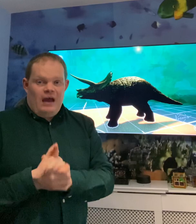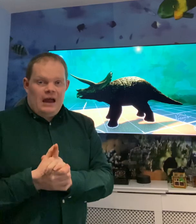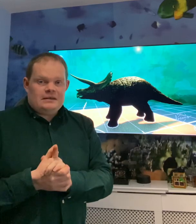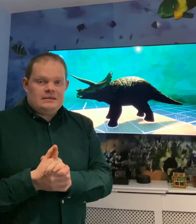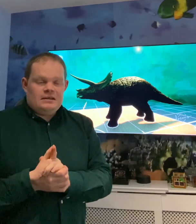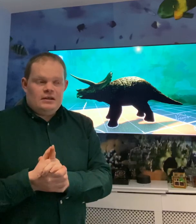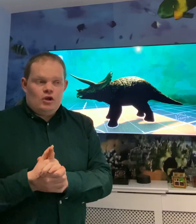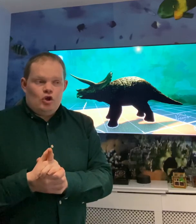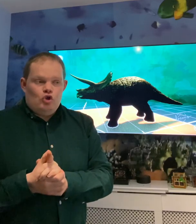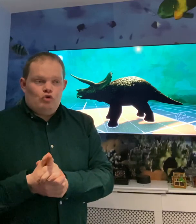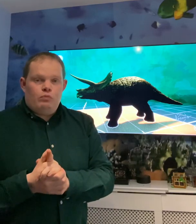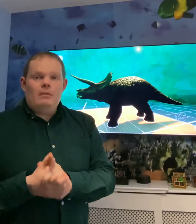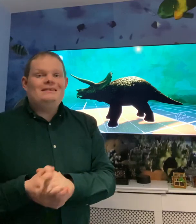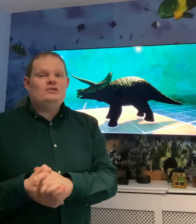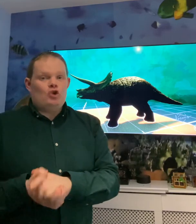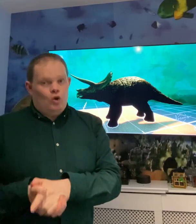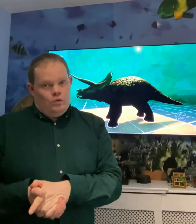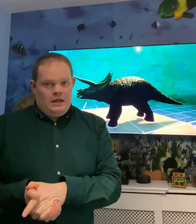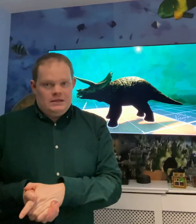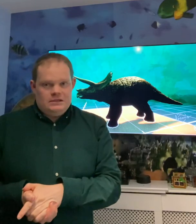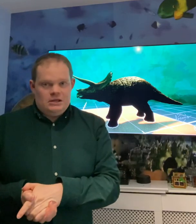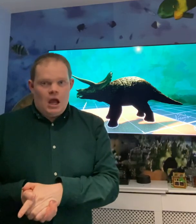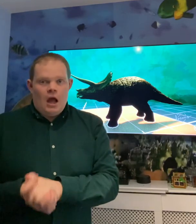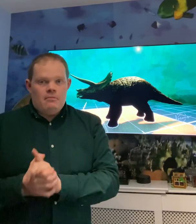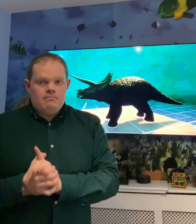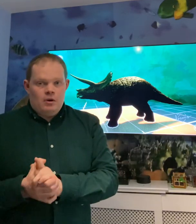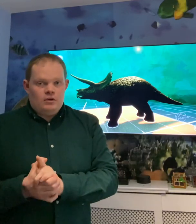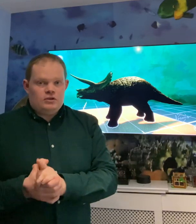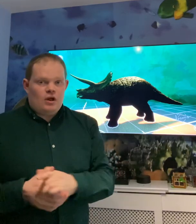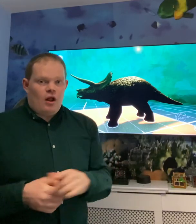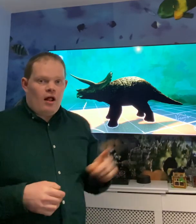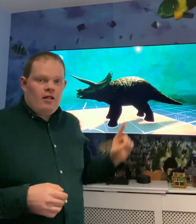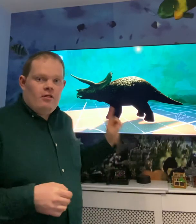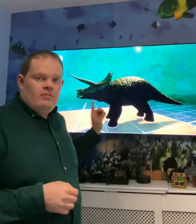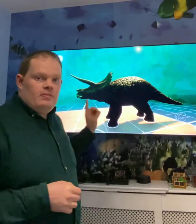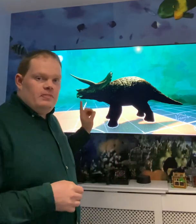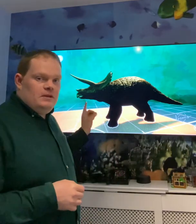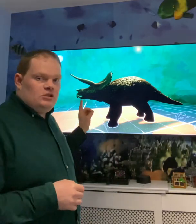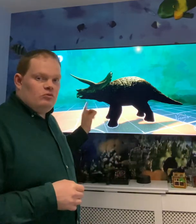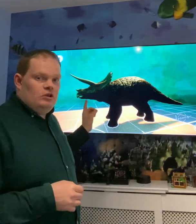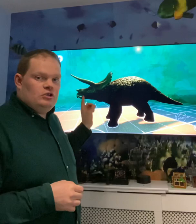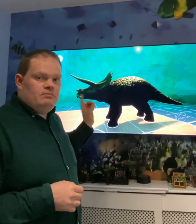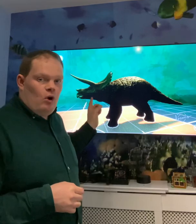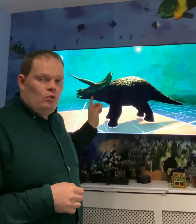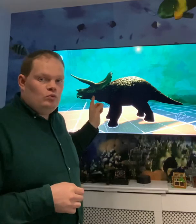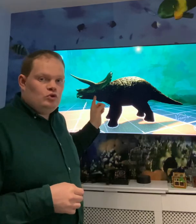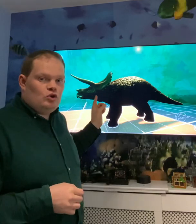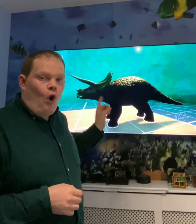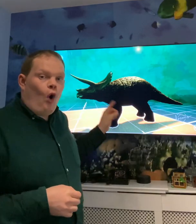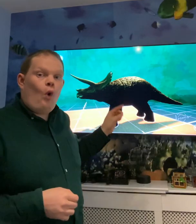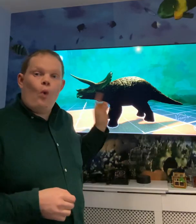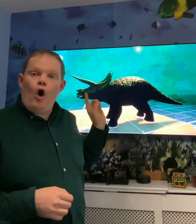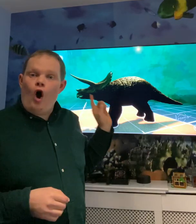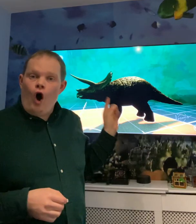fact, you probably didn't know this, but this creature's bones were